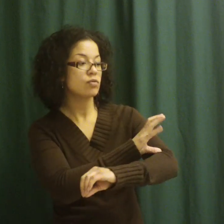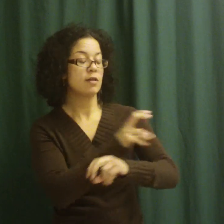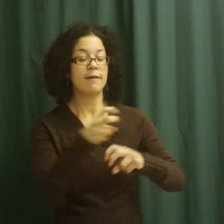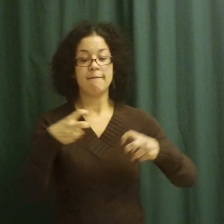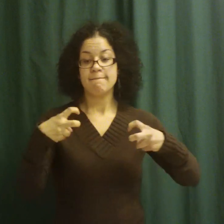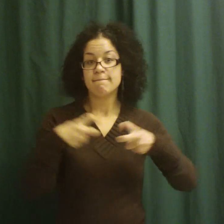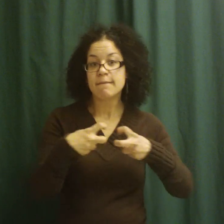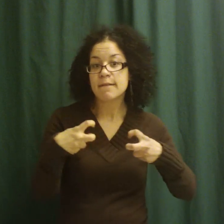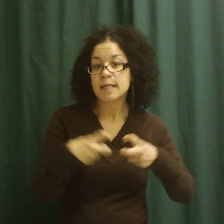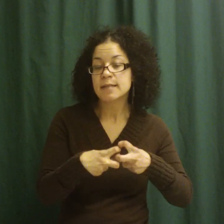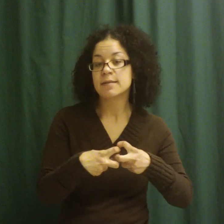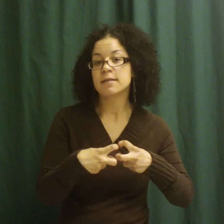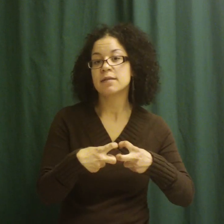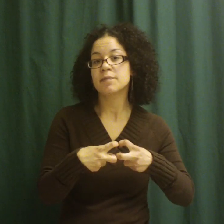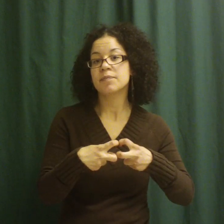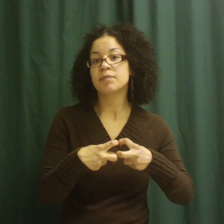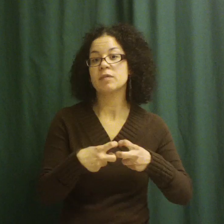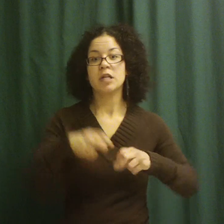physics, chemistry,